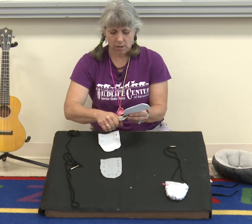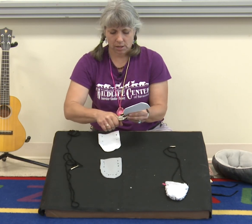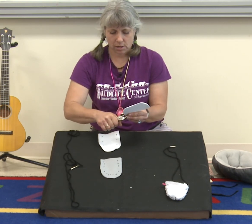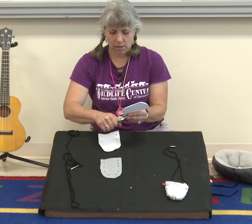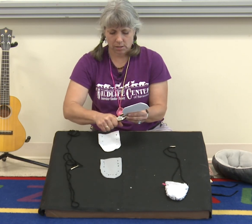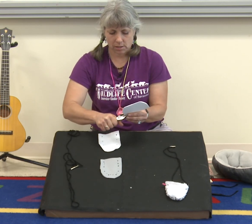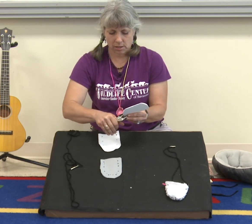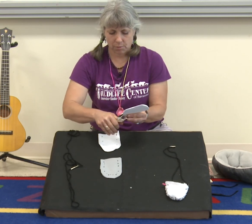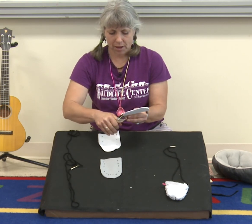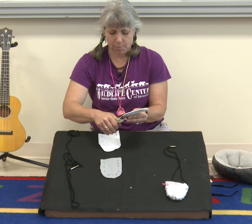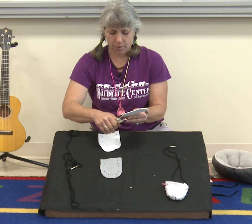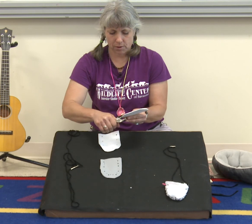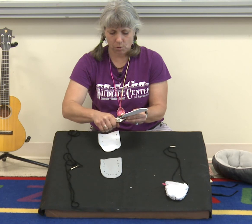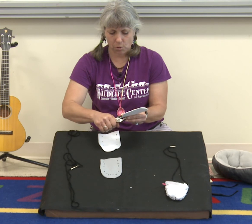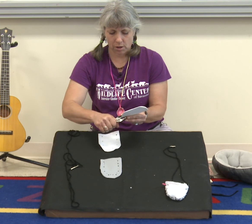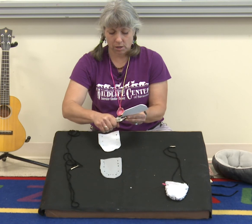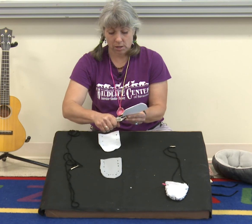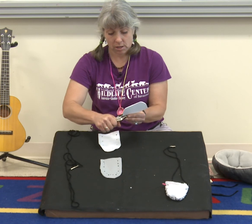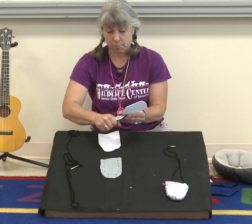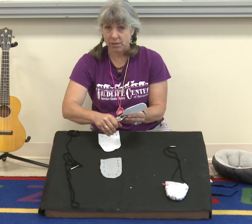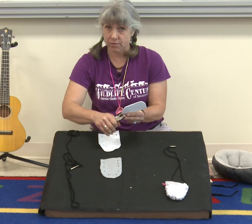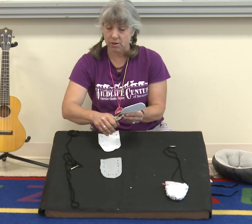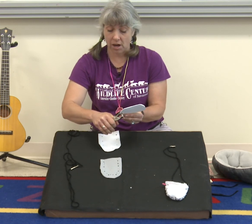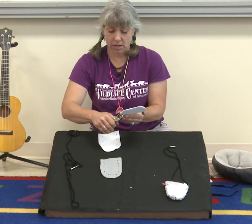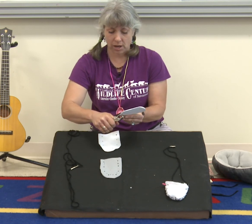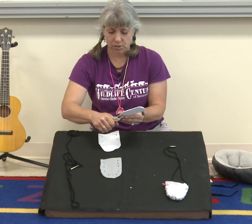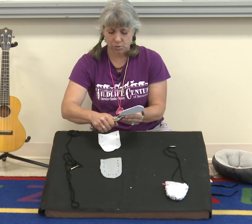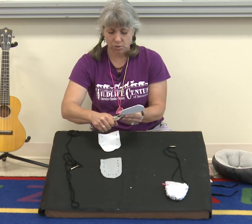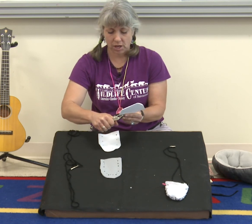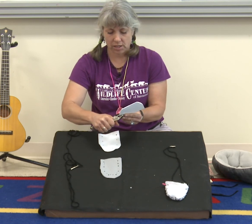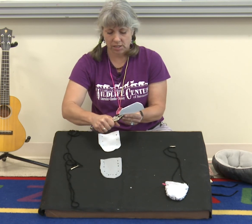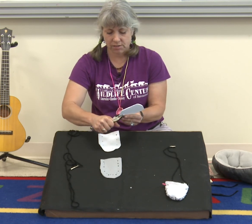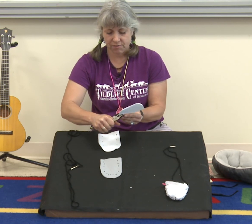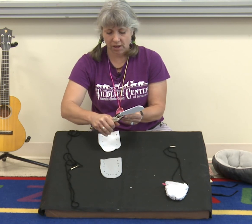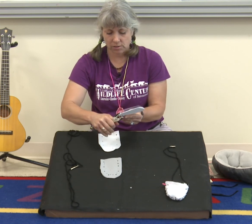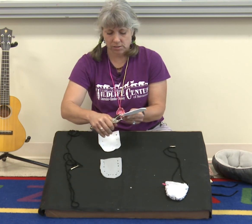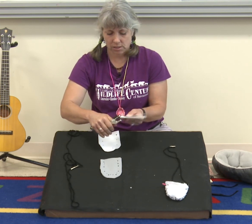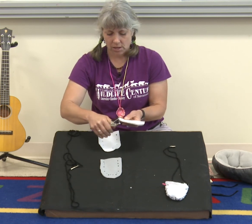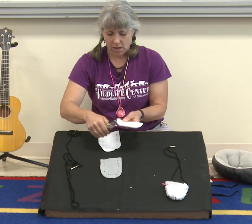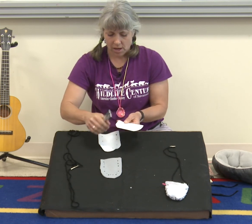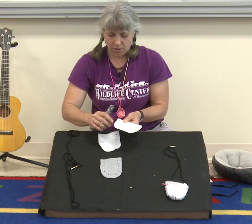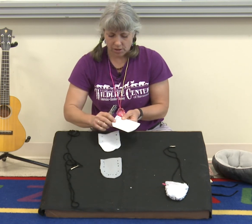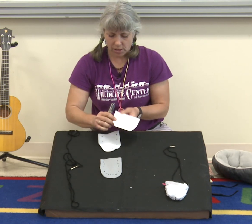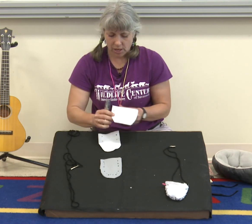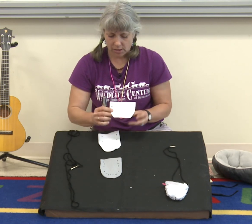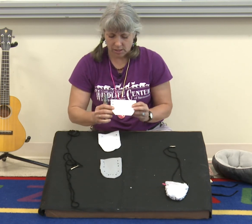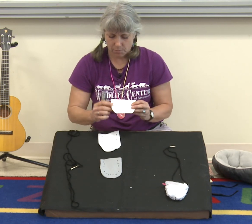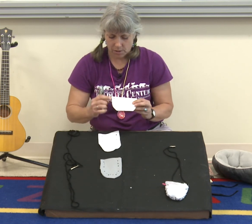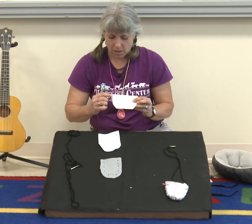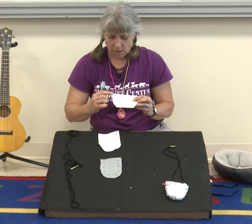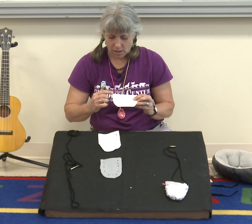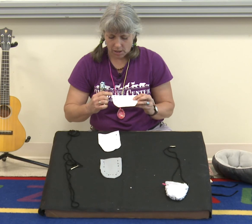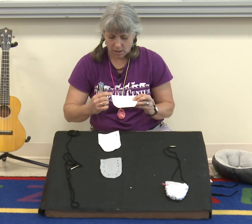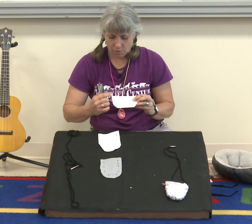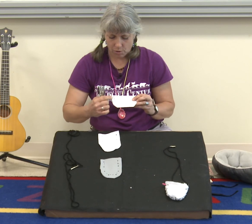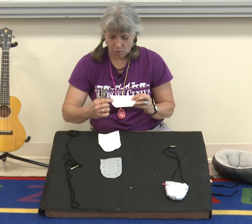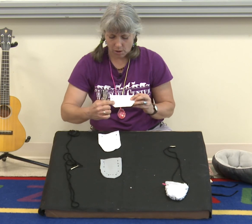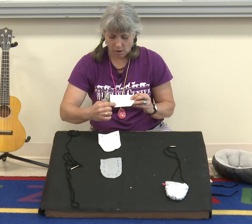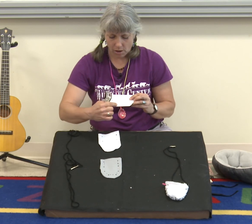in your paper, or believe it or not, it actually will cut into felt, and you're going to cut them in a row all